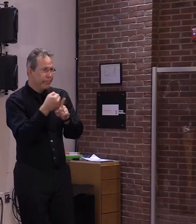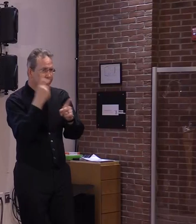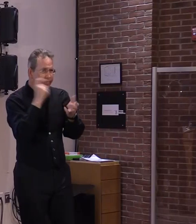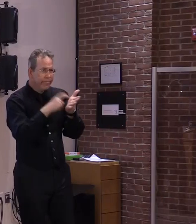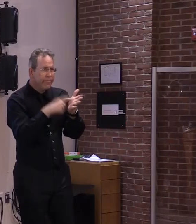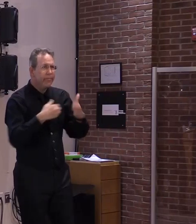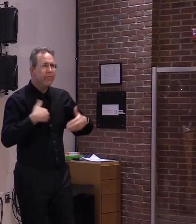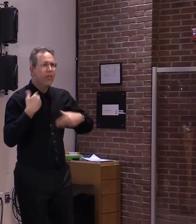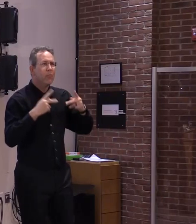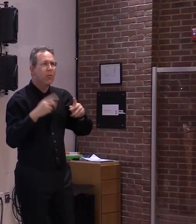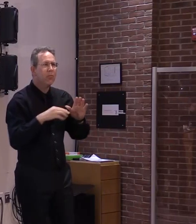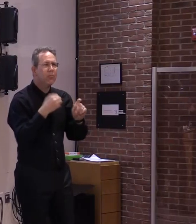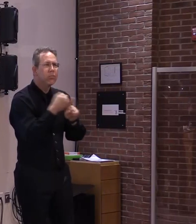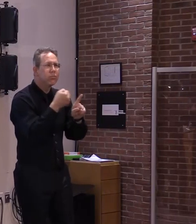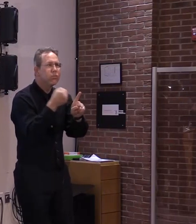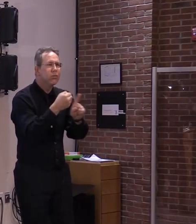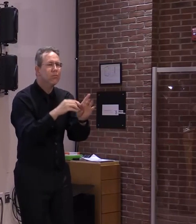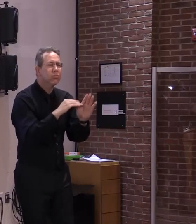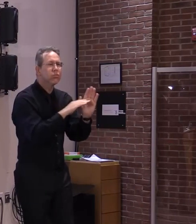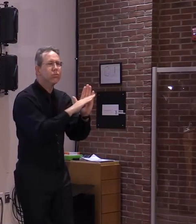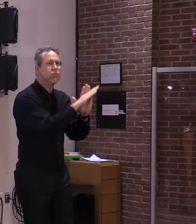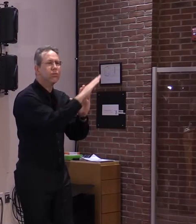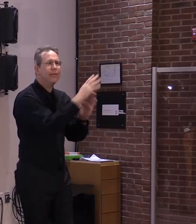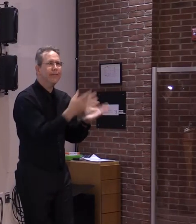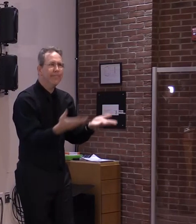clear why we're seeing fewer cases among those